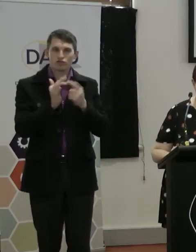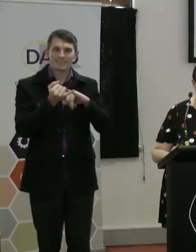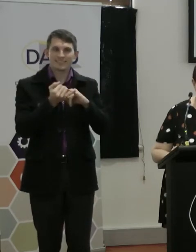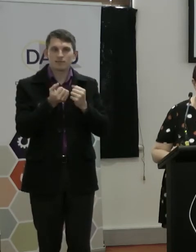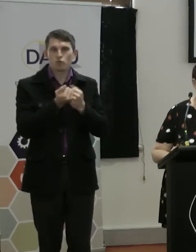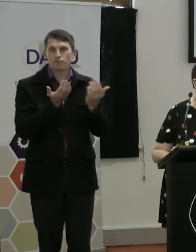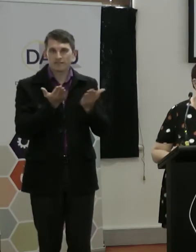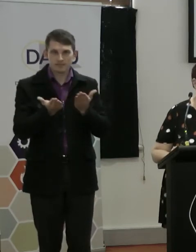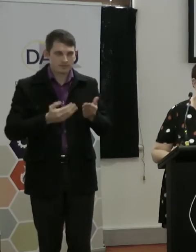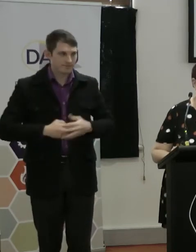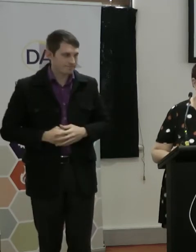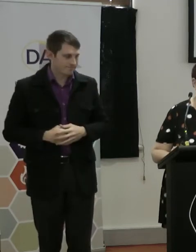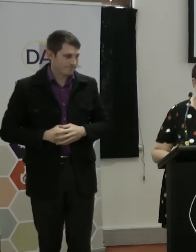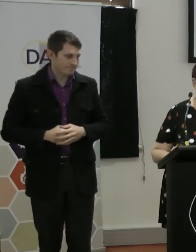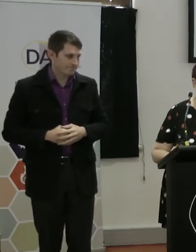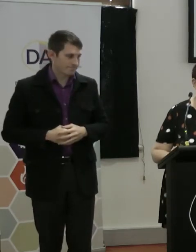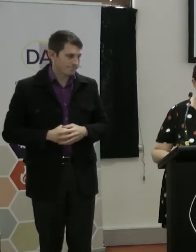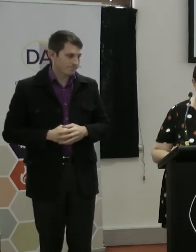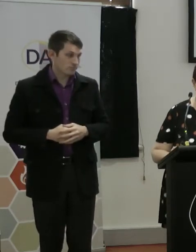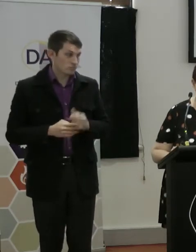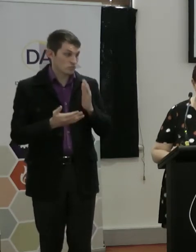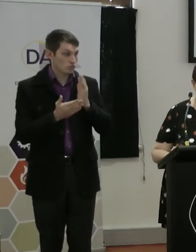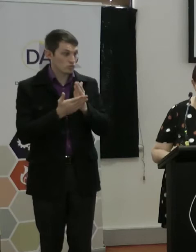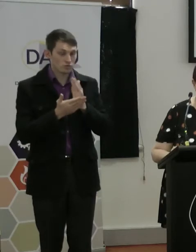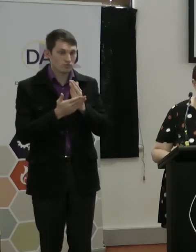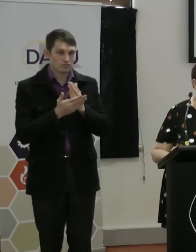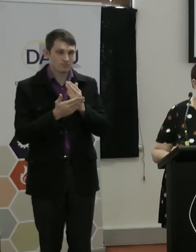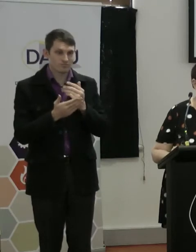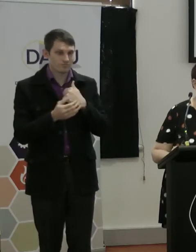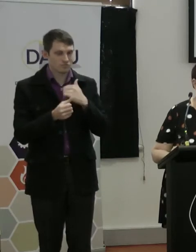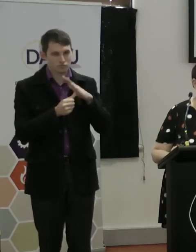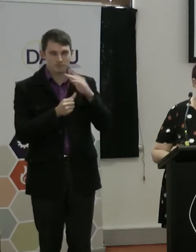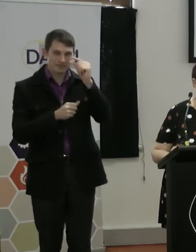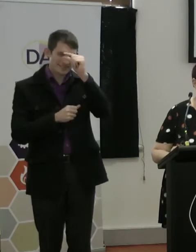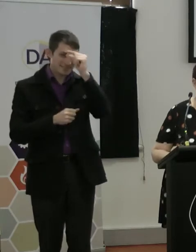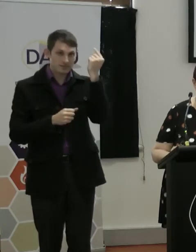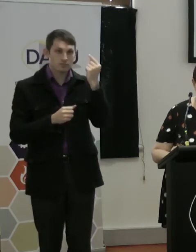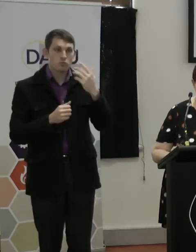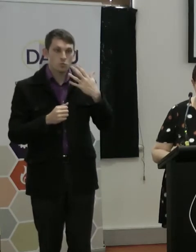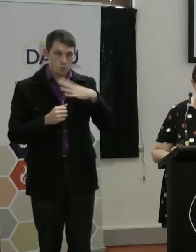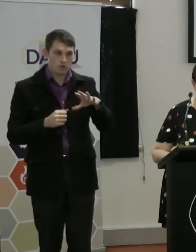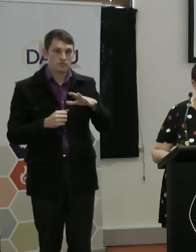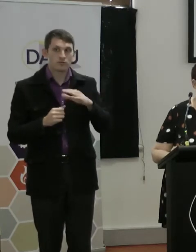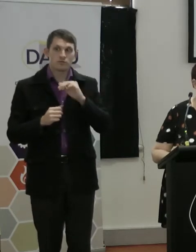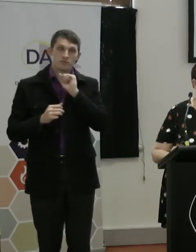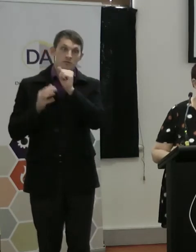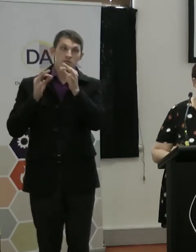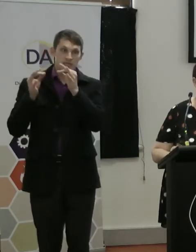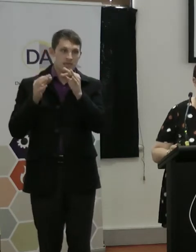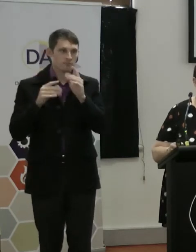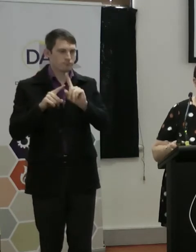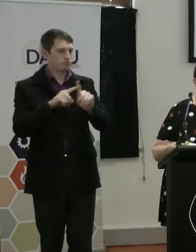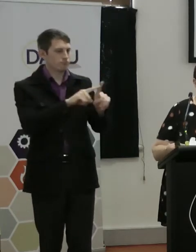And it's our absolute aim to ensure that accessibility to all aspects of the scheme occur.